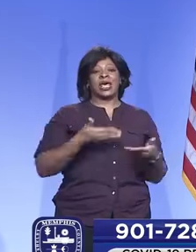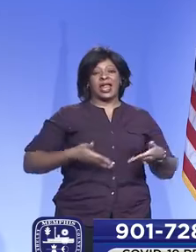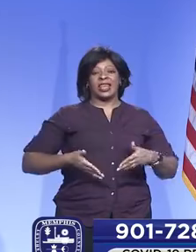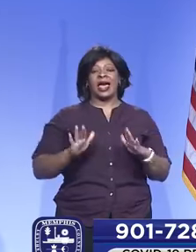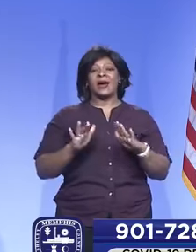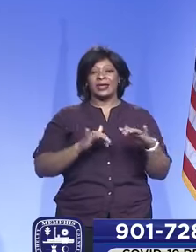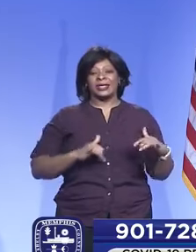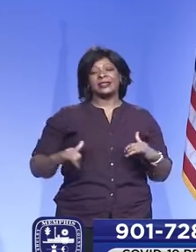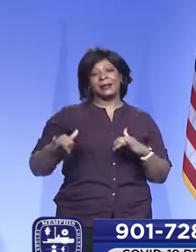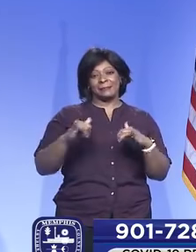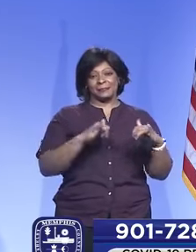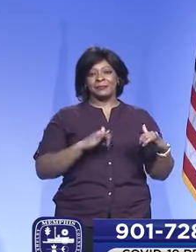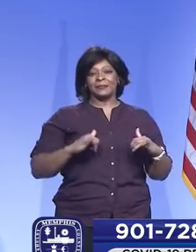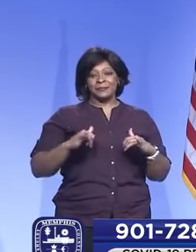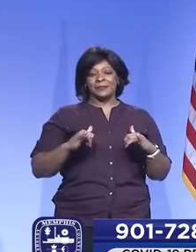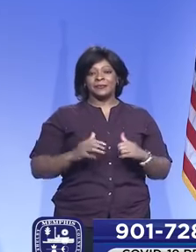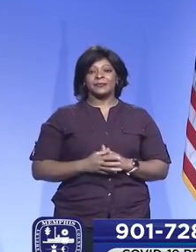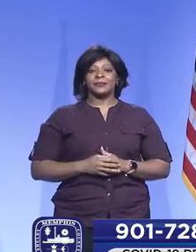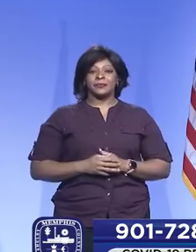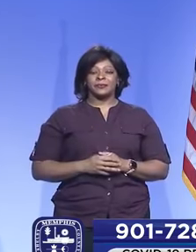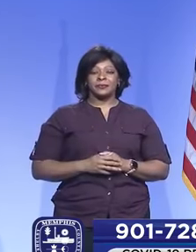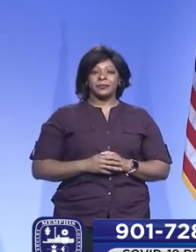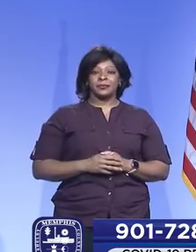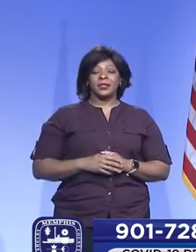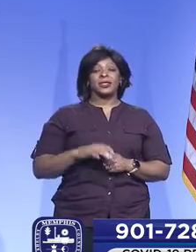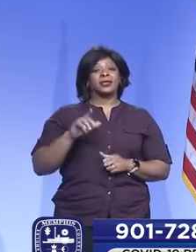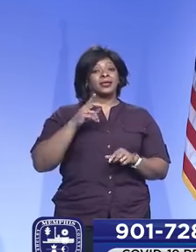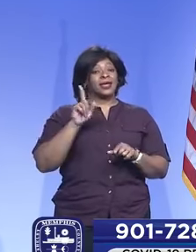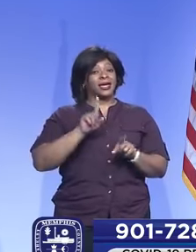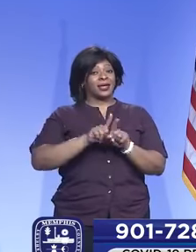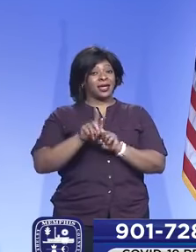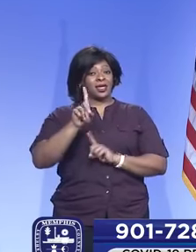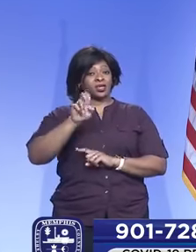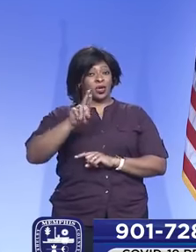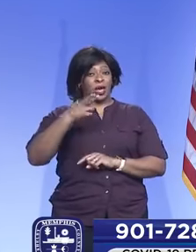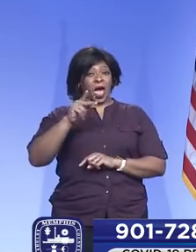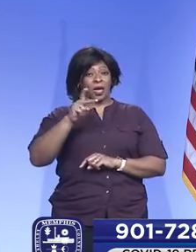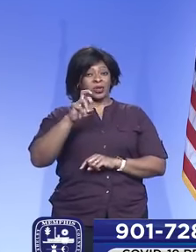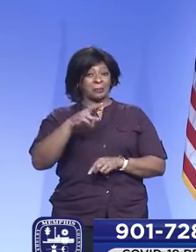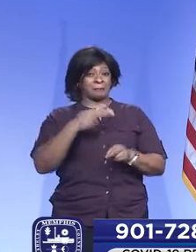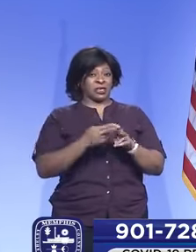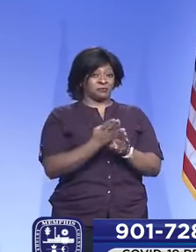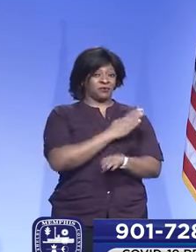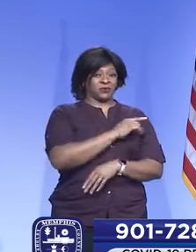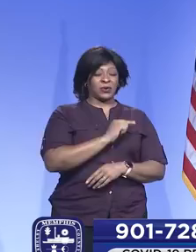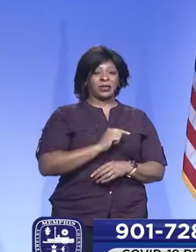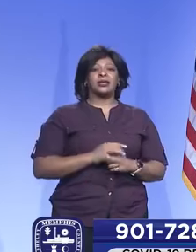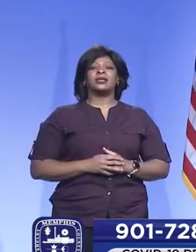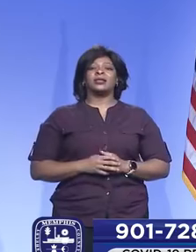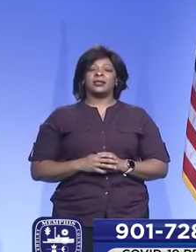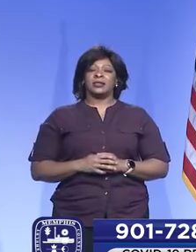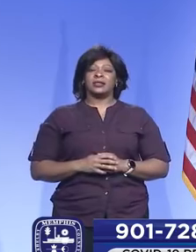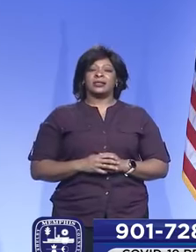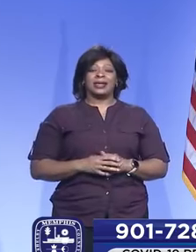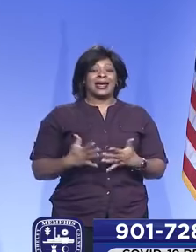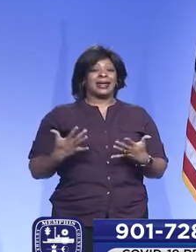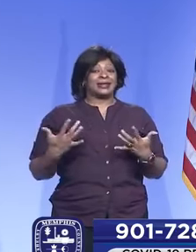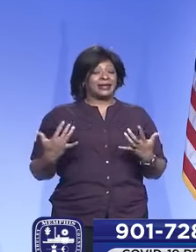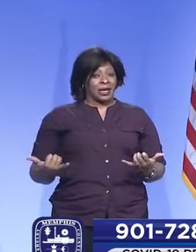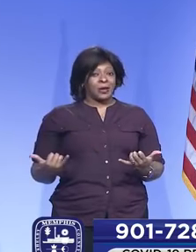to operate. As Dr. Haushalter has mentioned earlier,